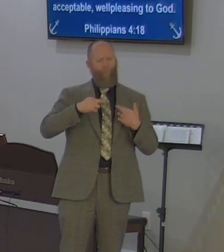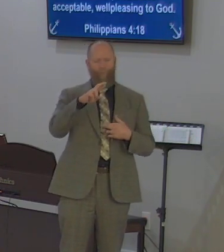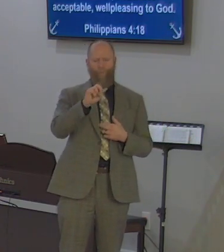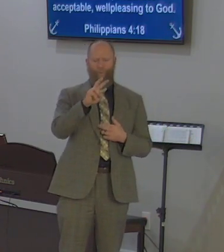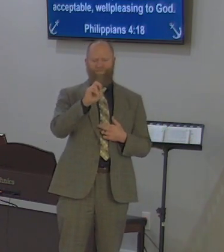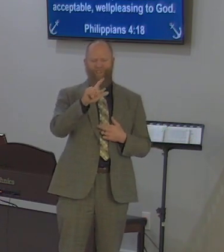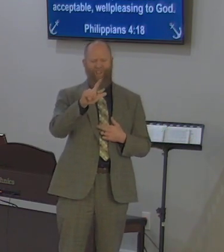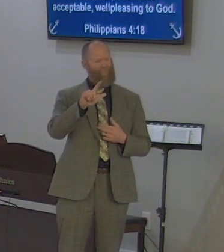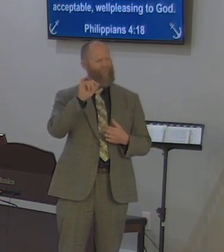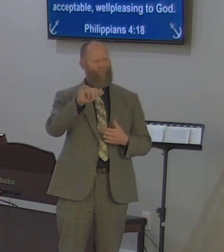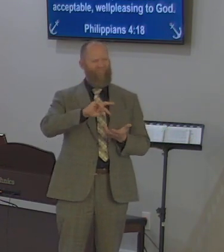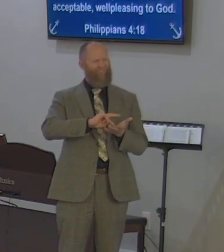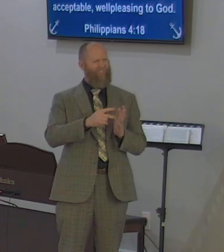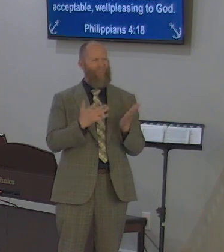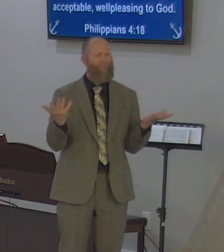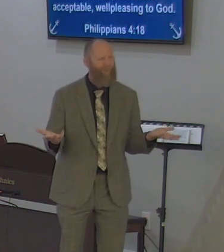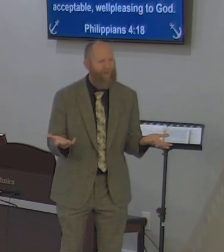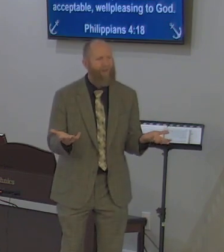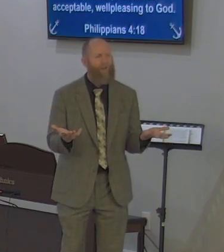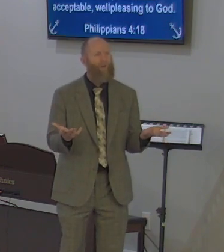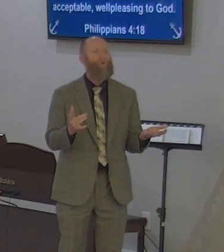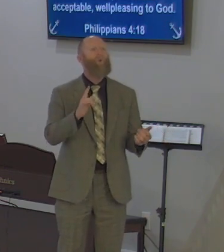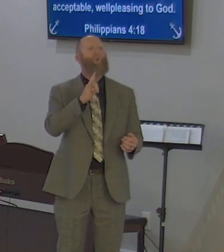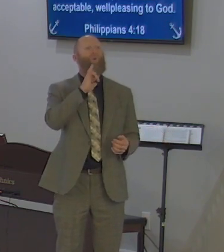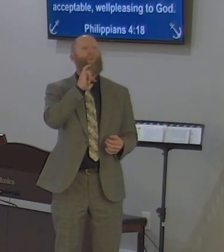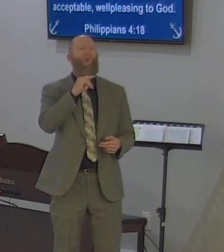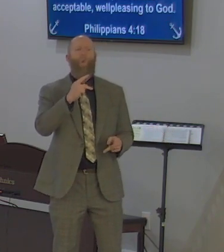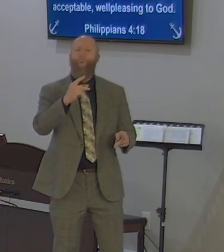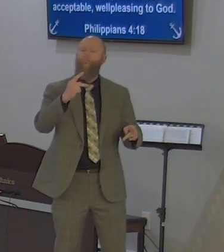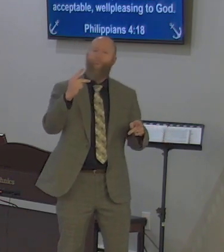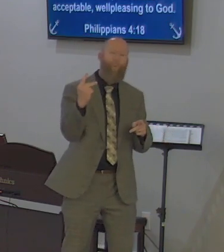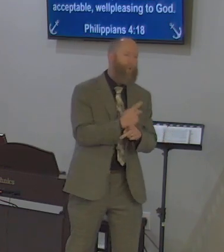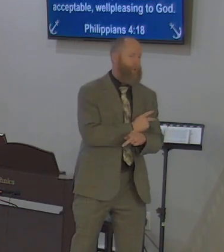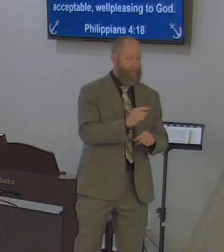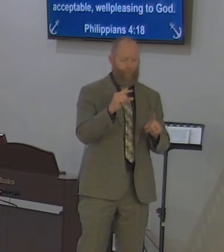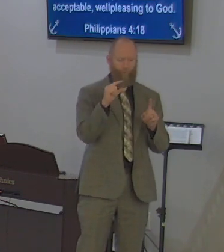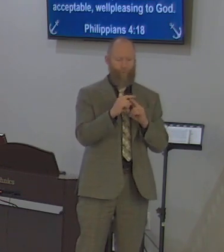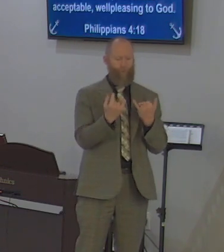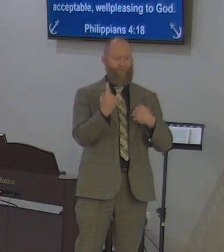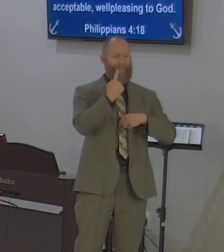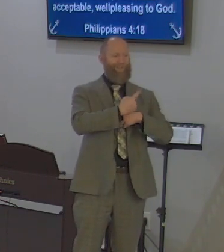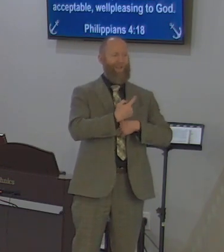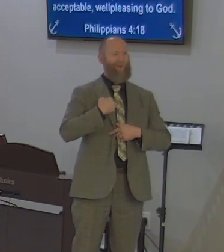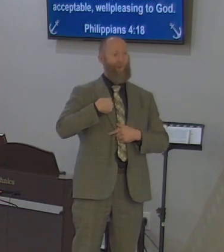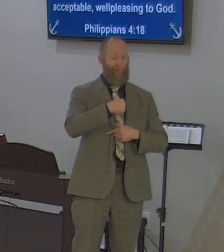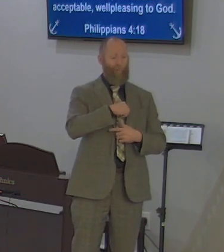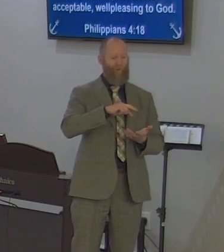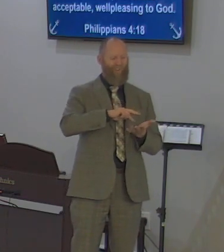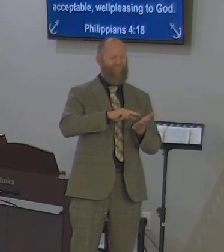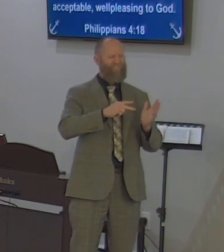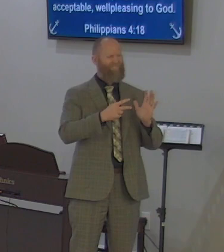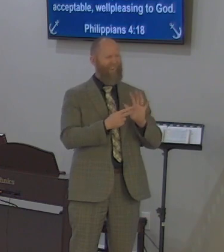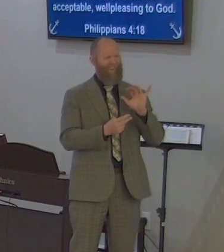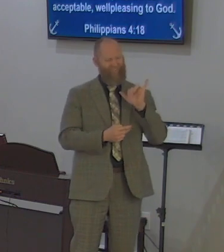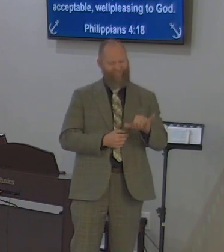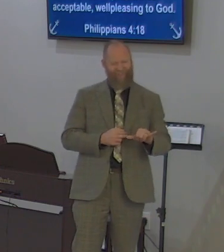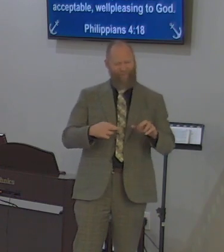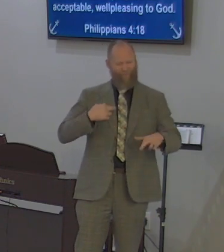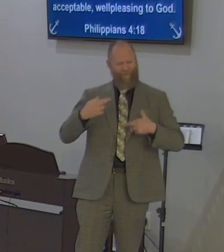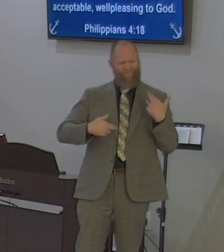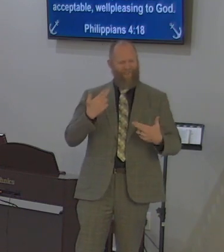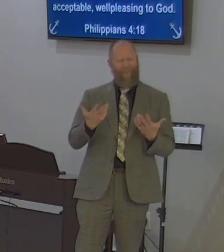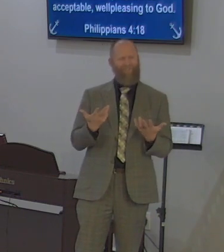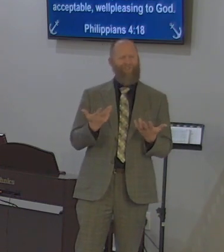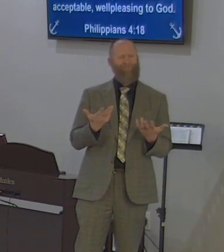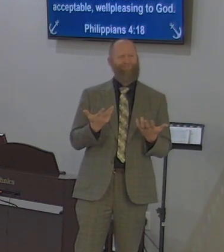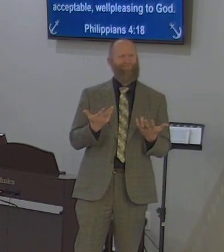the worst used words in the Christian vocabulary. And we define it by something at best that